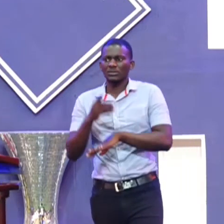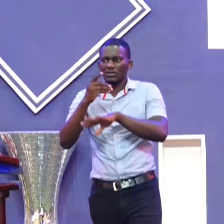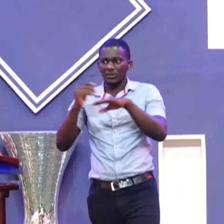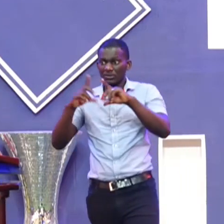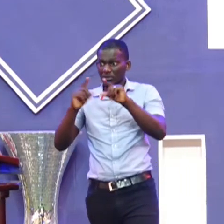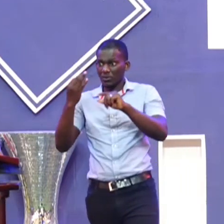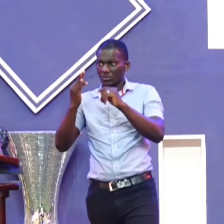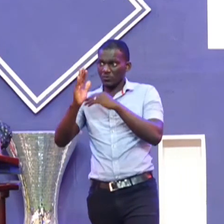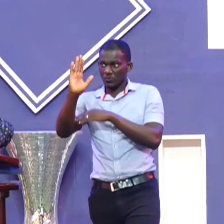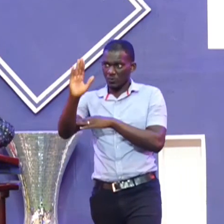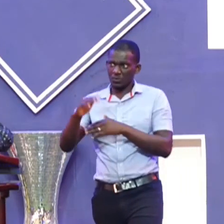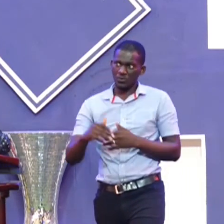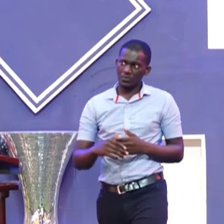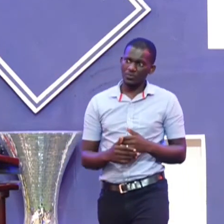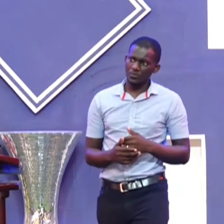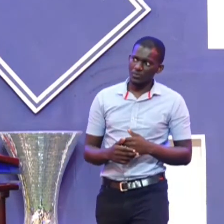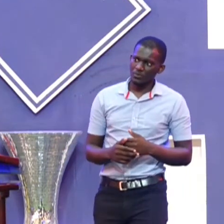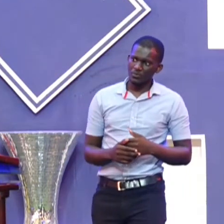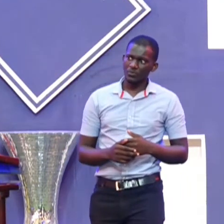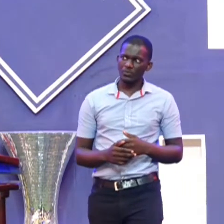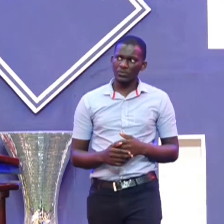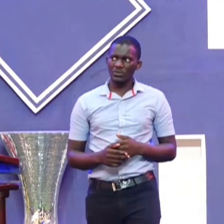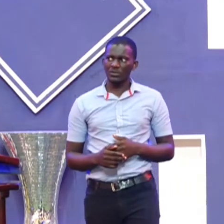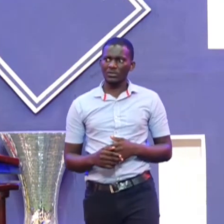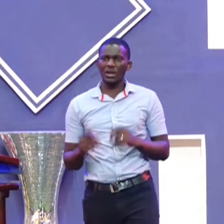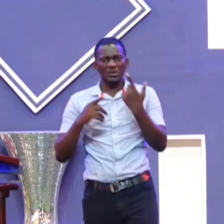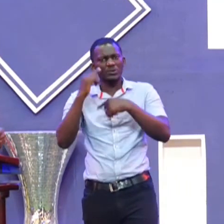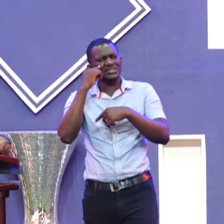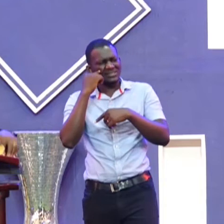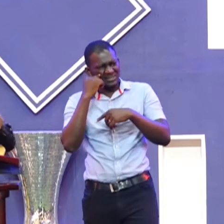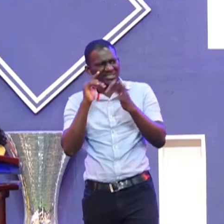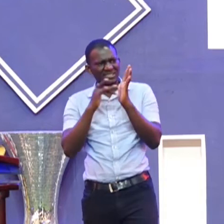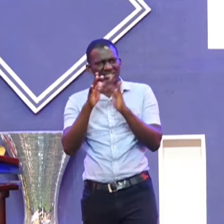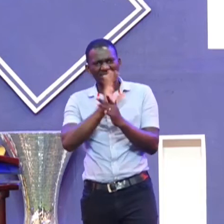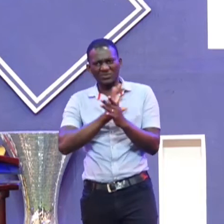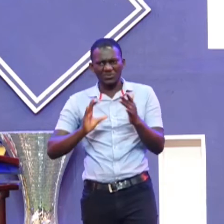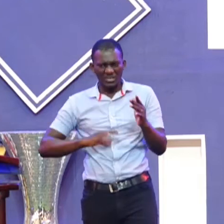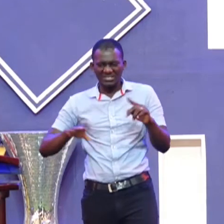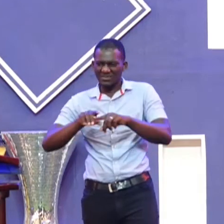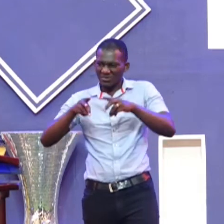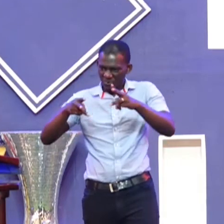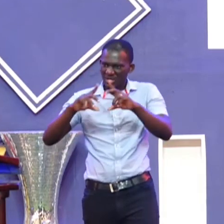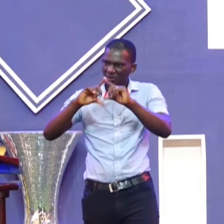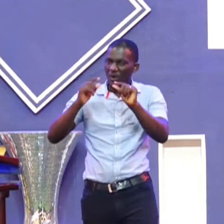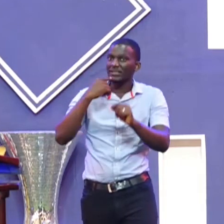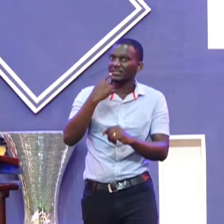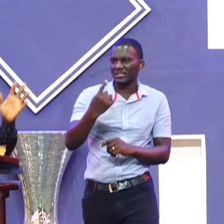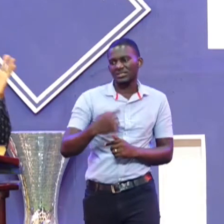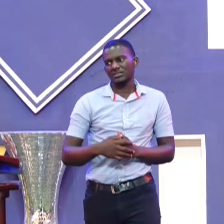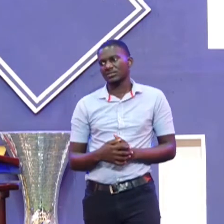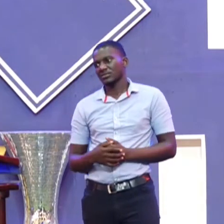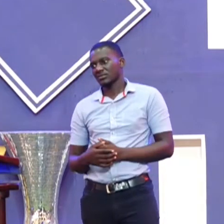cha katonda according to the word of God Kristo tumulabe ngao echigambo cha katonda wecho that that we may perceive Christ just as the Word of